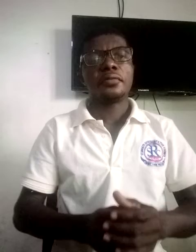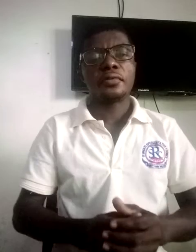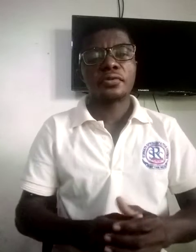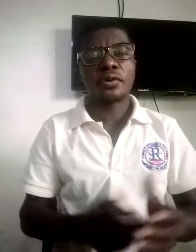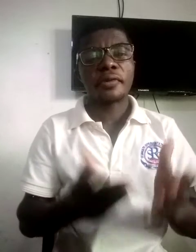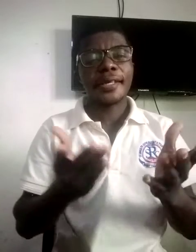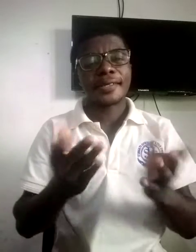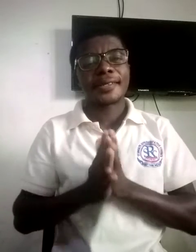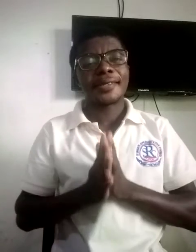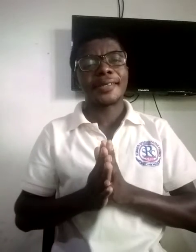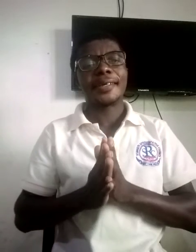So with this,